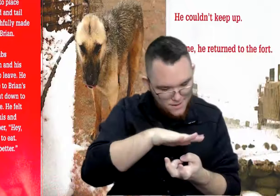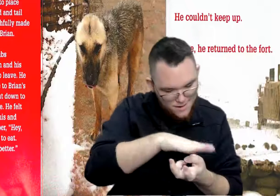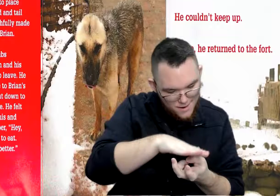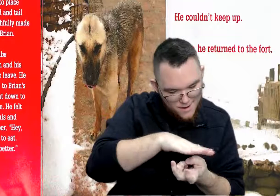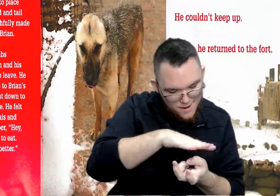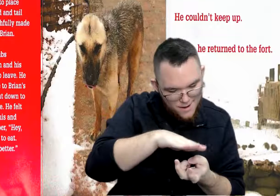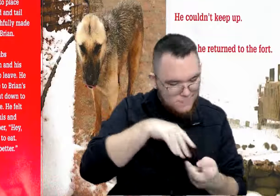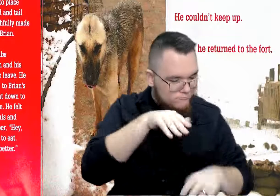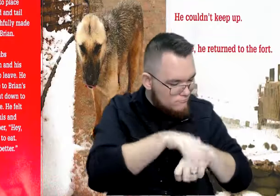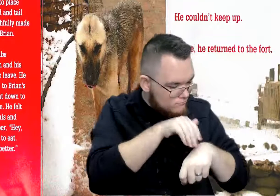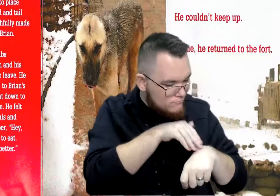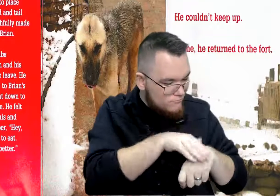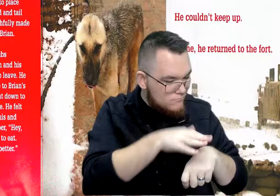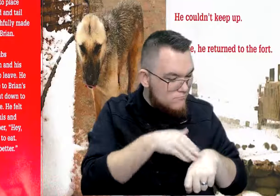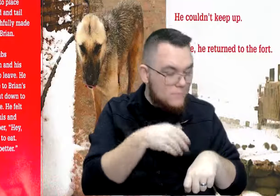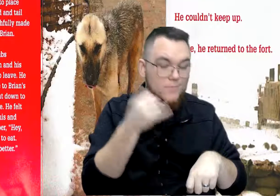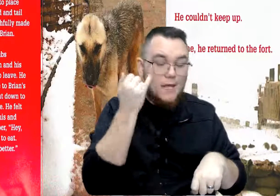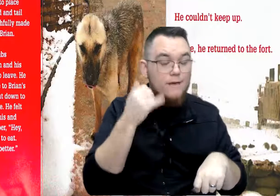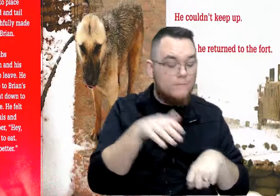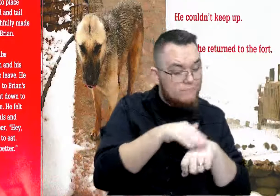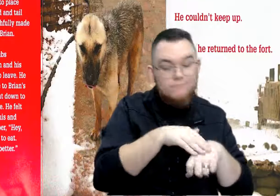pawed him and made him rub some more.